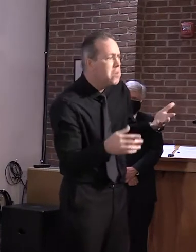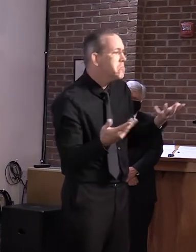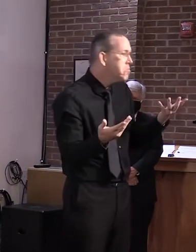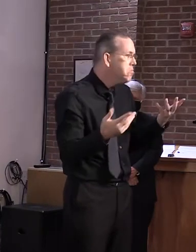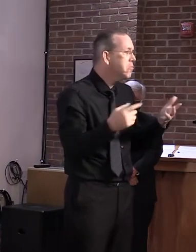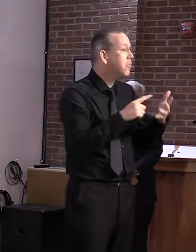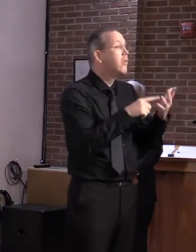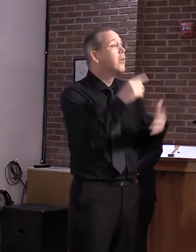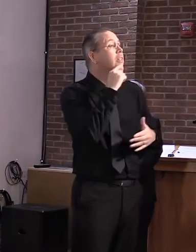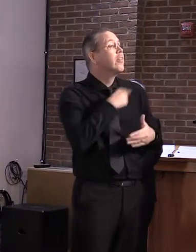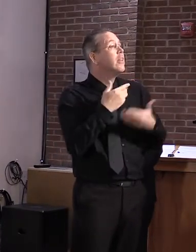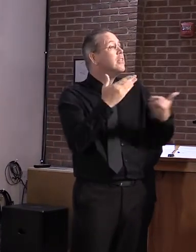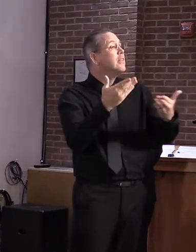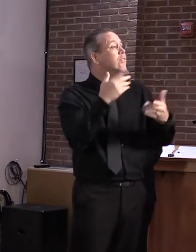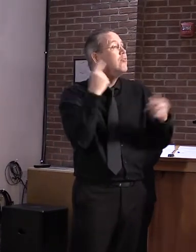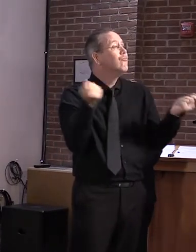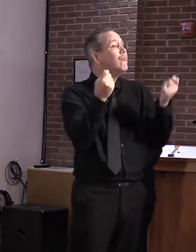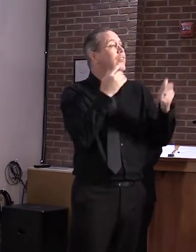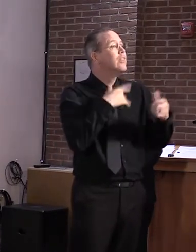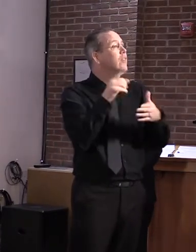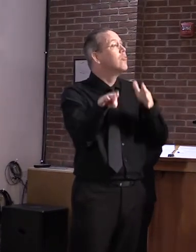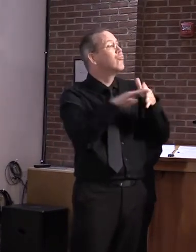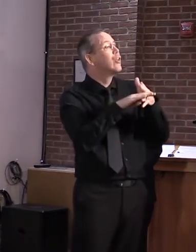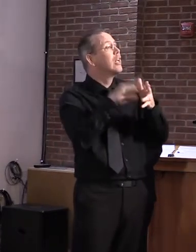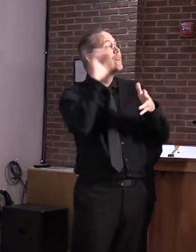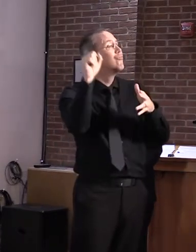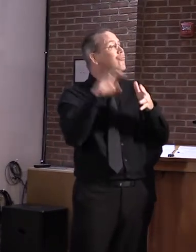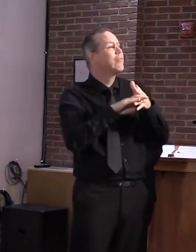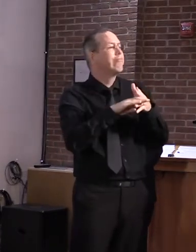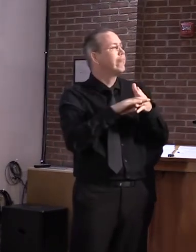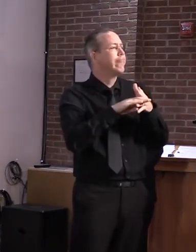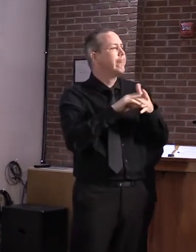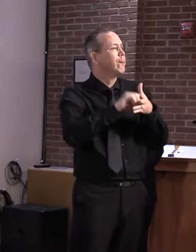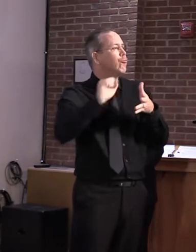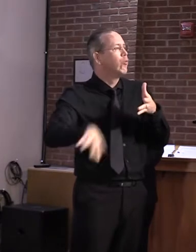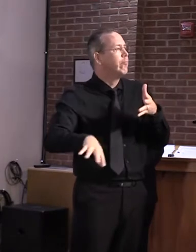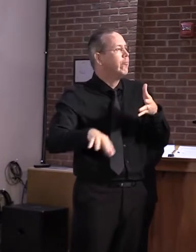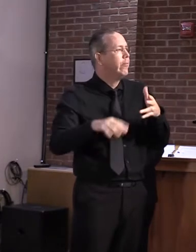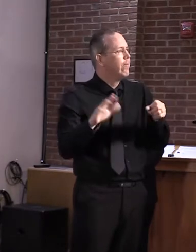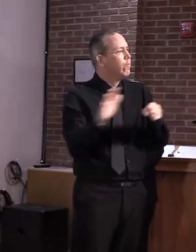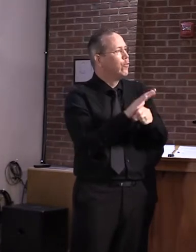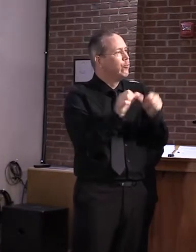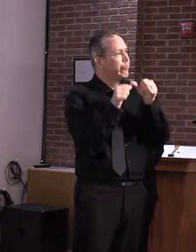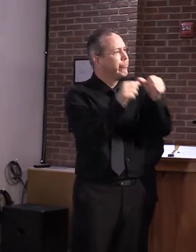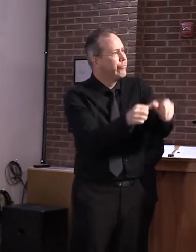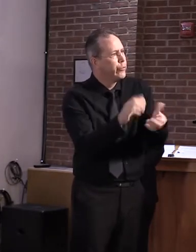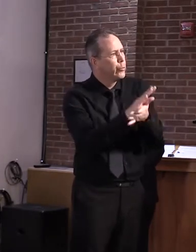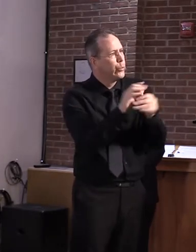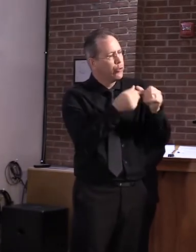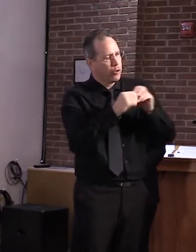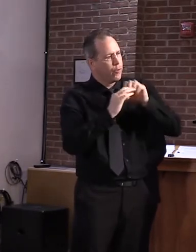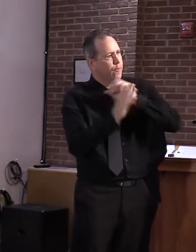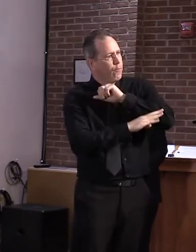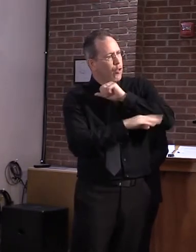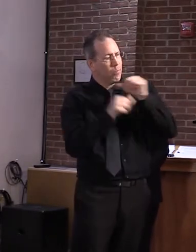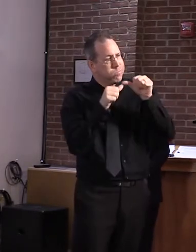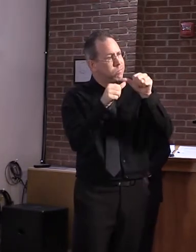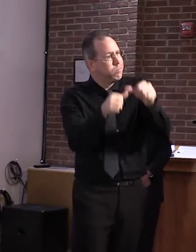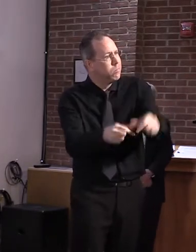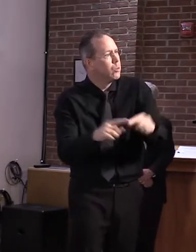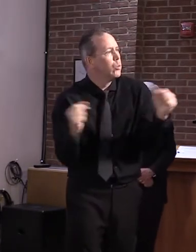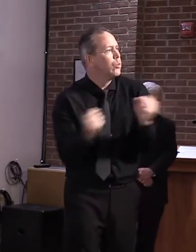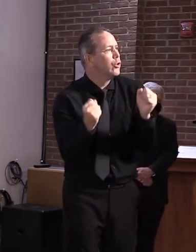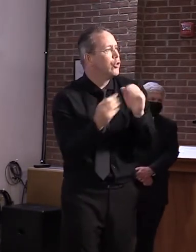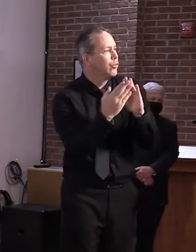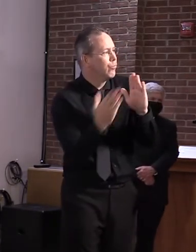we don't want them traveling for a week and then coming back, and then we're starting all over again with everybody being quarantined again. And so we're just going